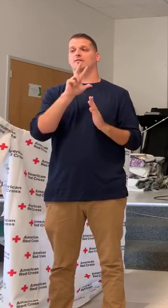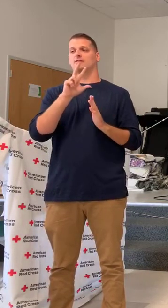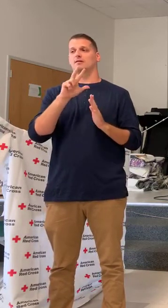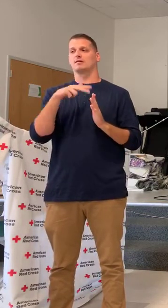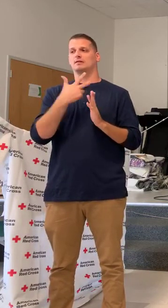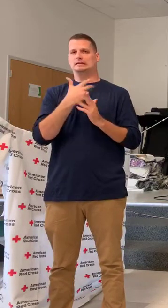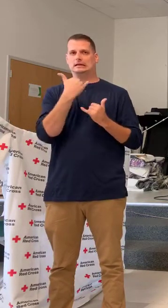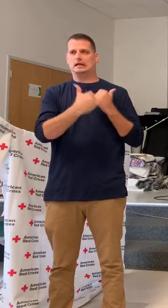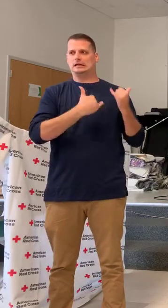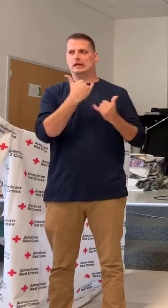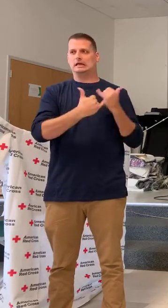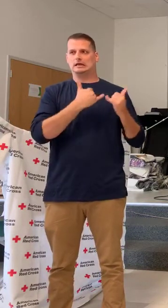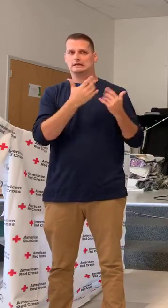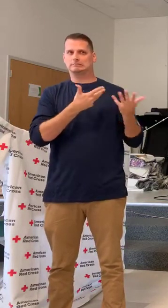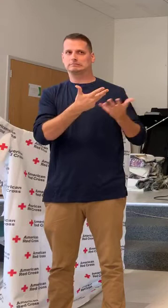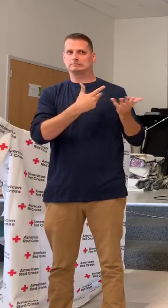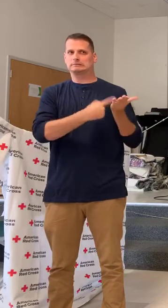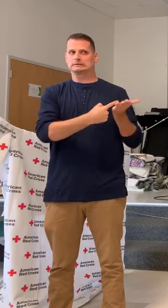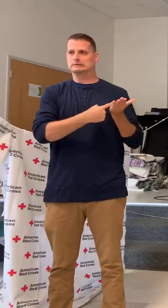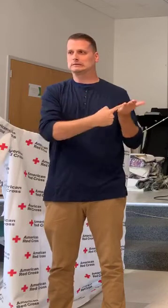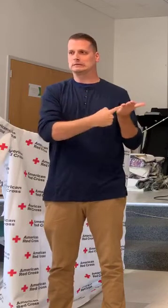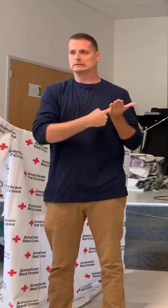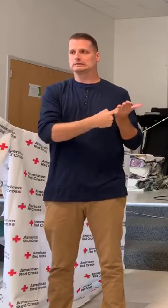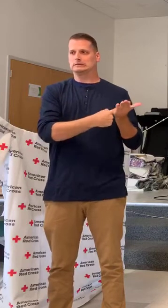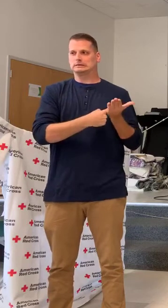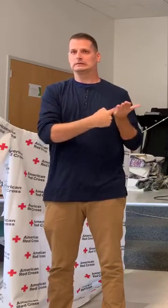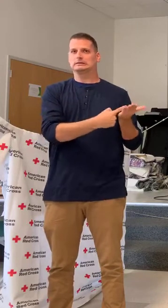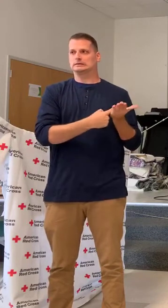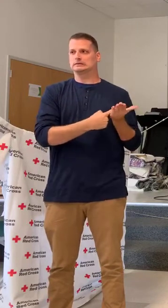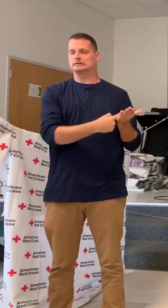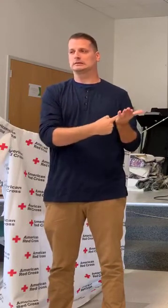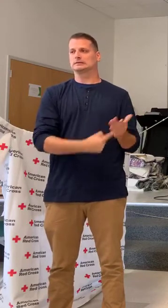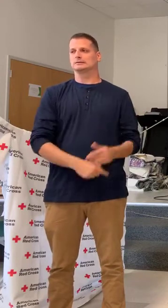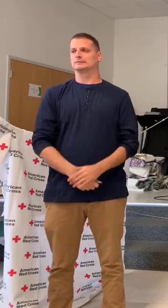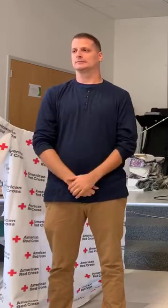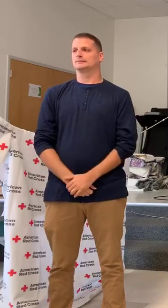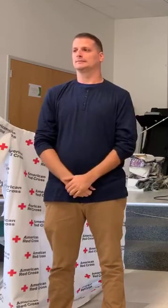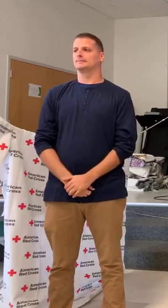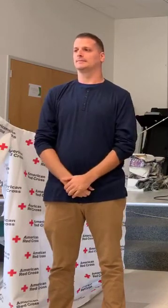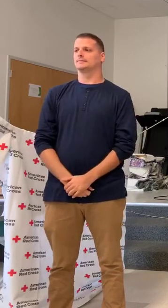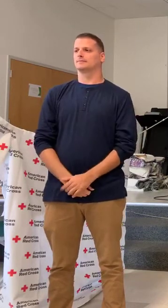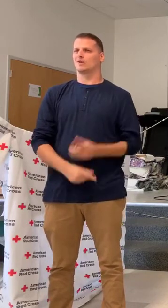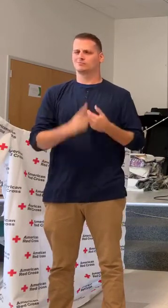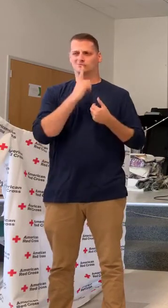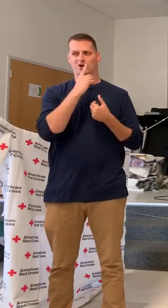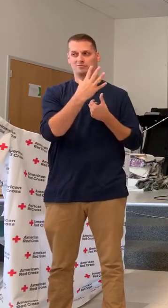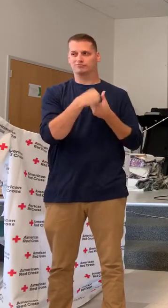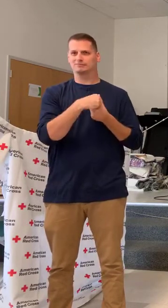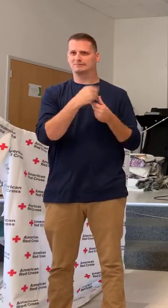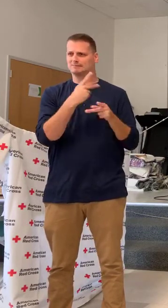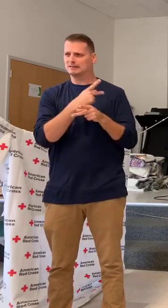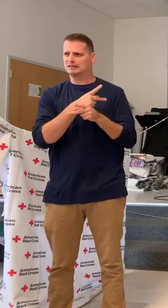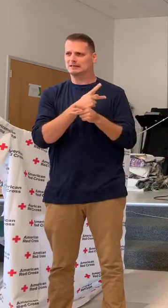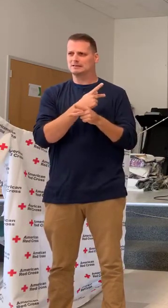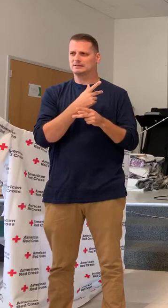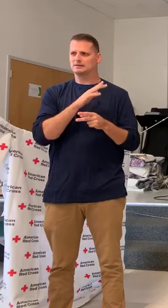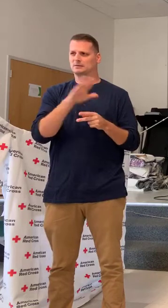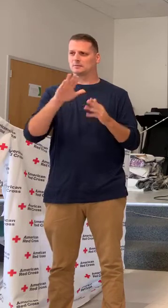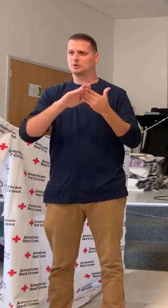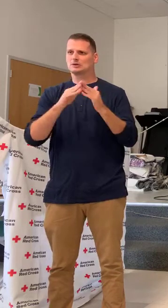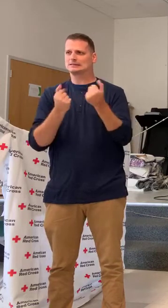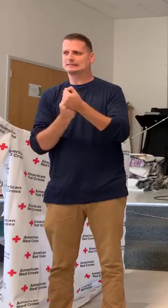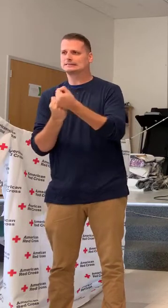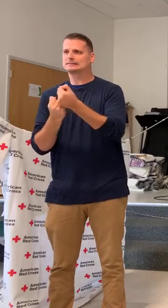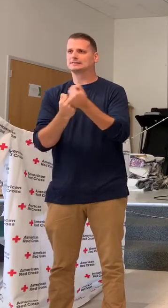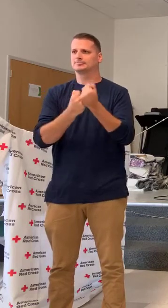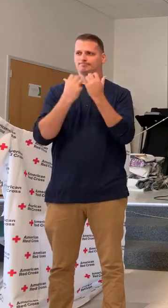don't care what time it is, we have talked. So believe me, they are engaged and they care about their community.